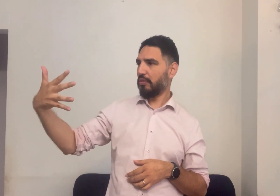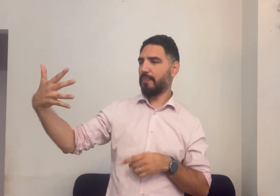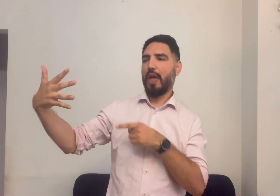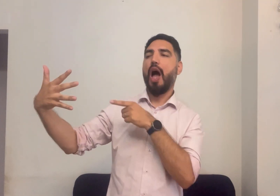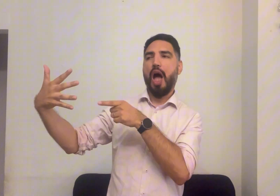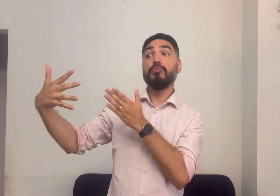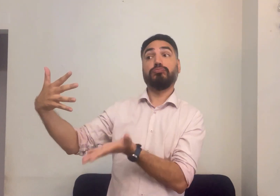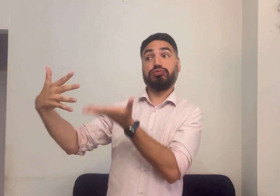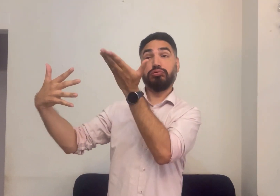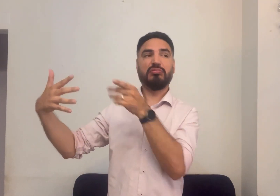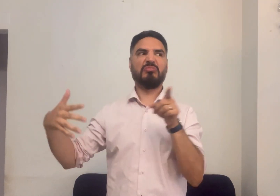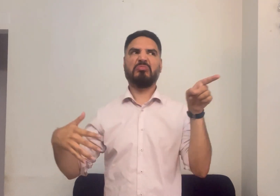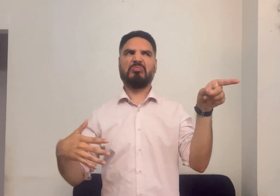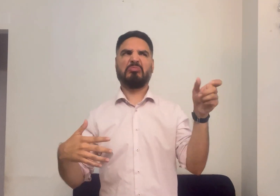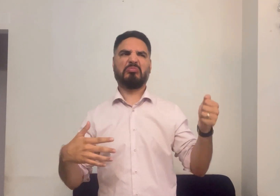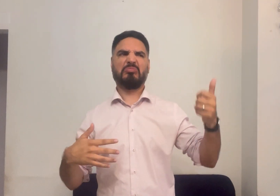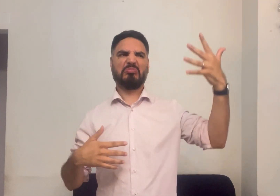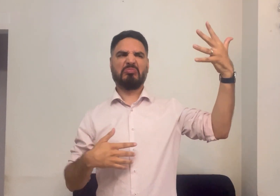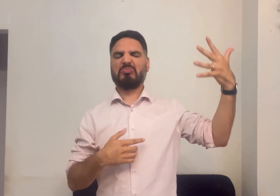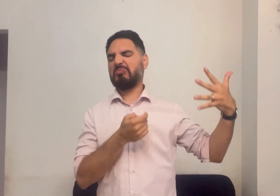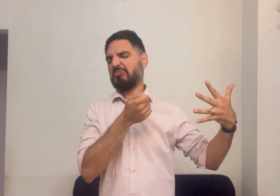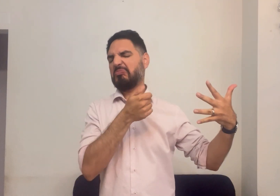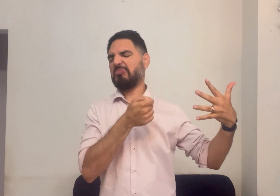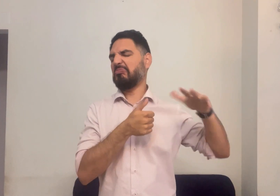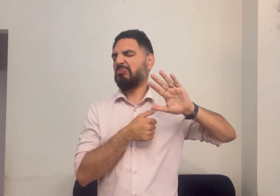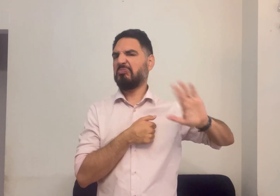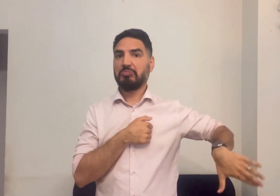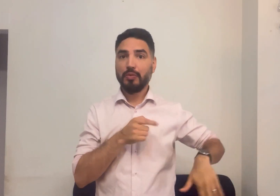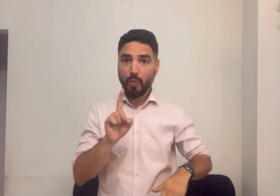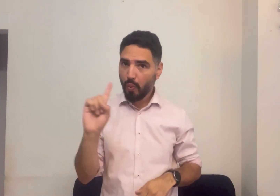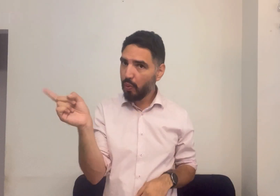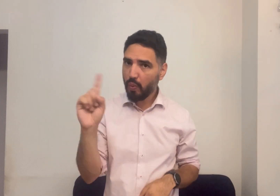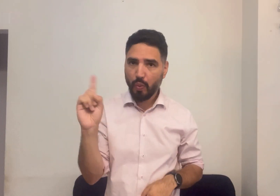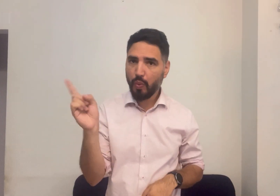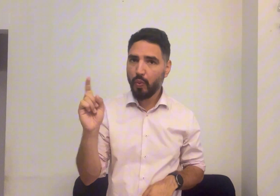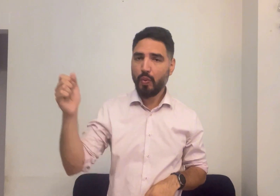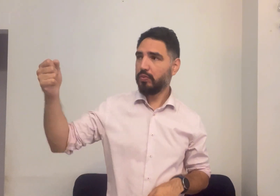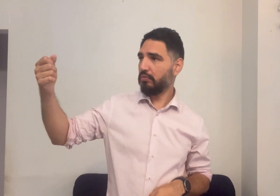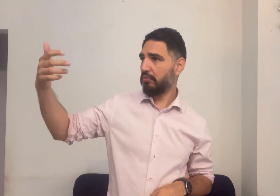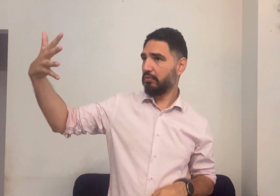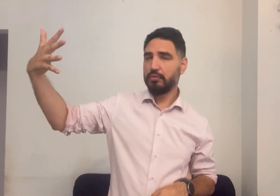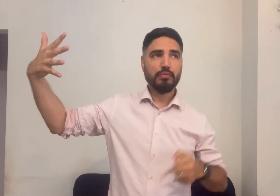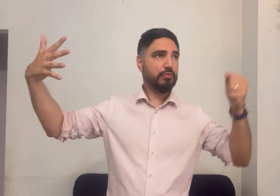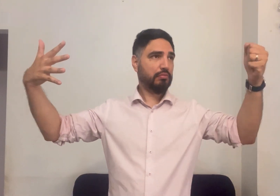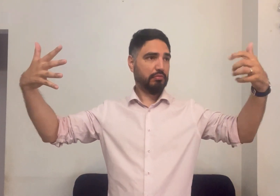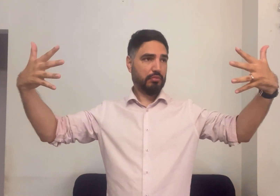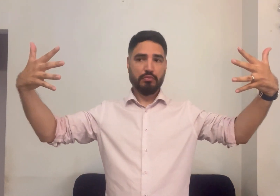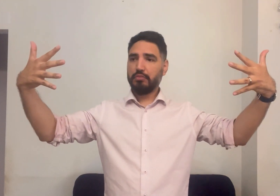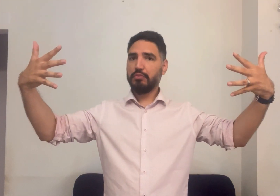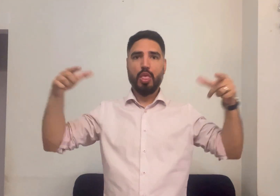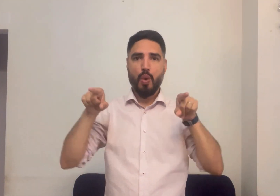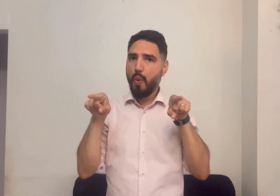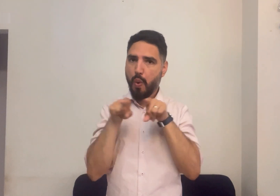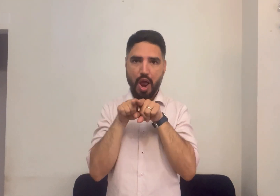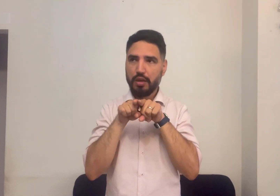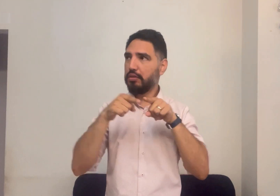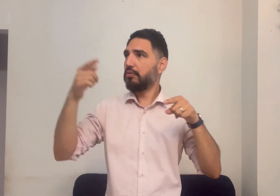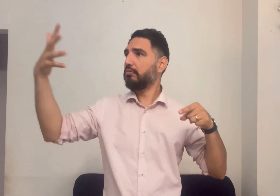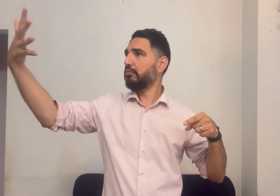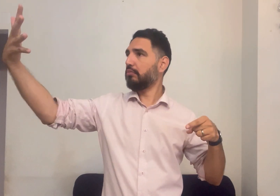might seem like iconic ones are better or more important than arbitrary ones. That will be a mistake. Both